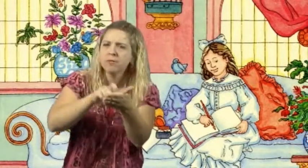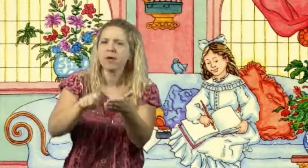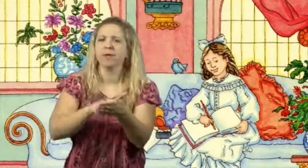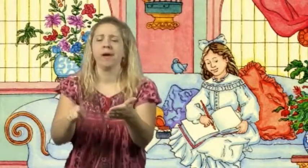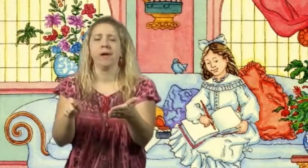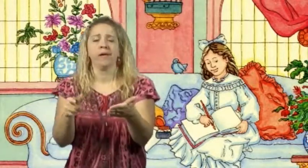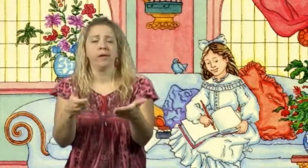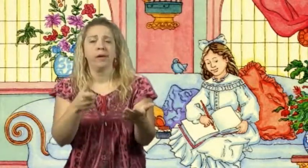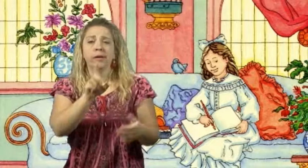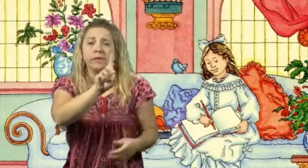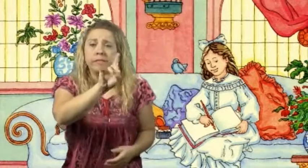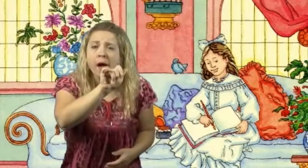She also liked to write.